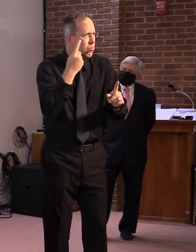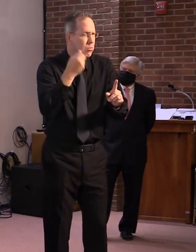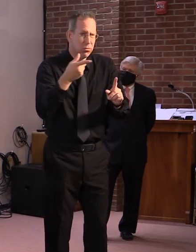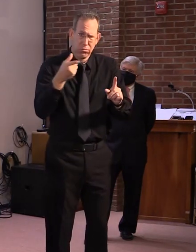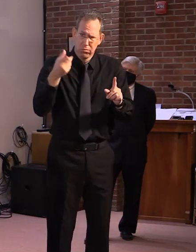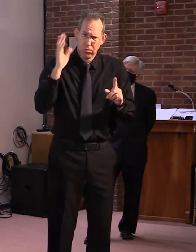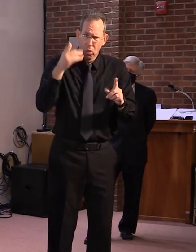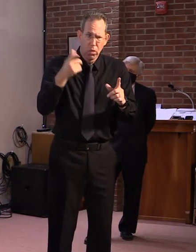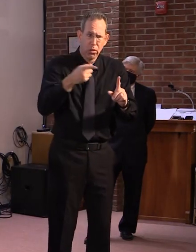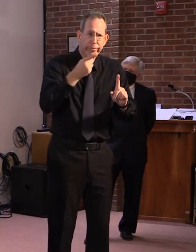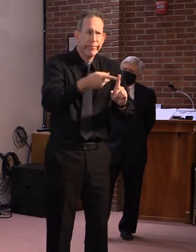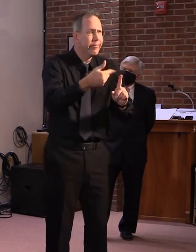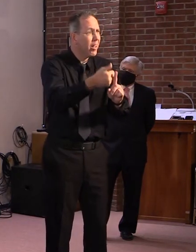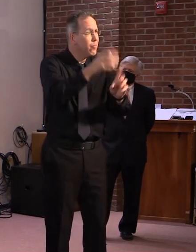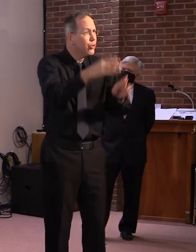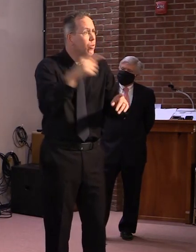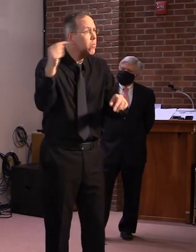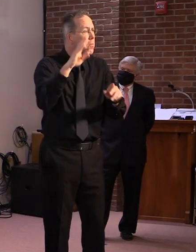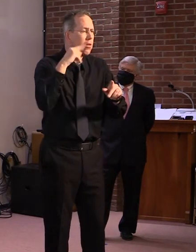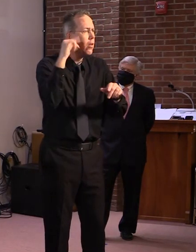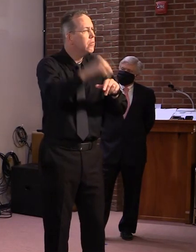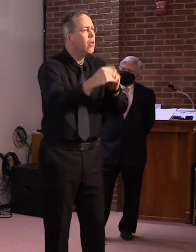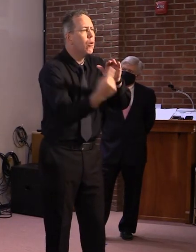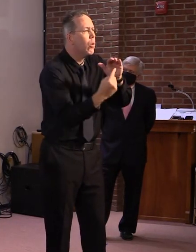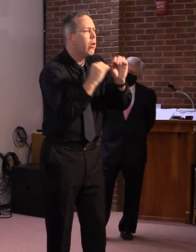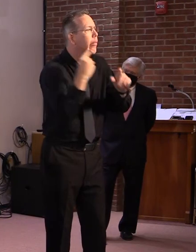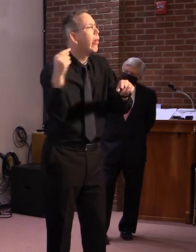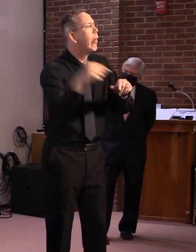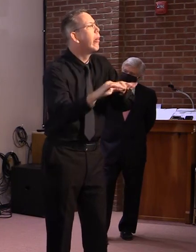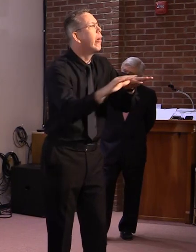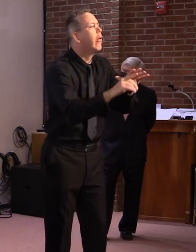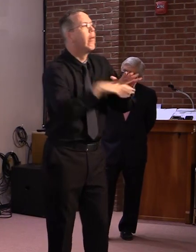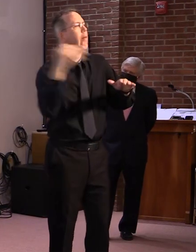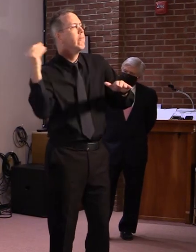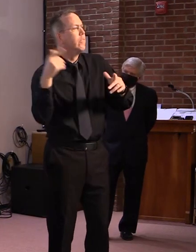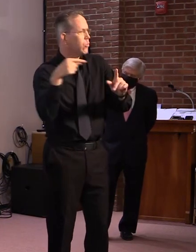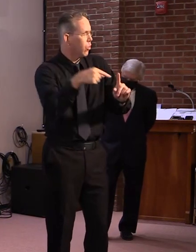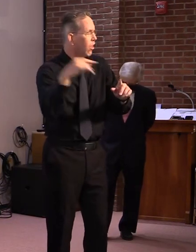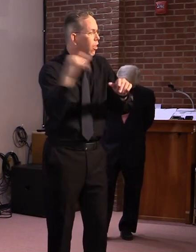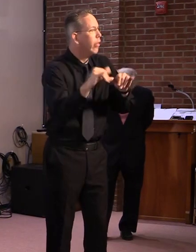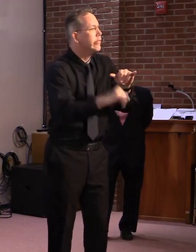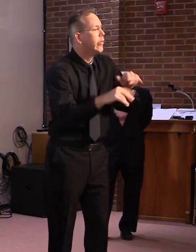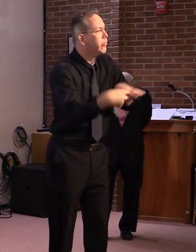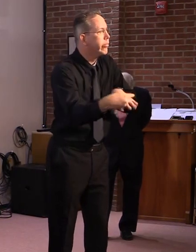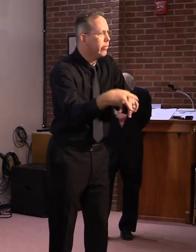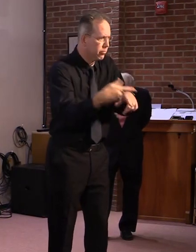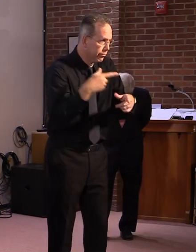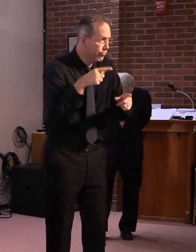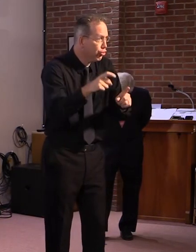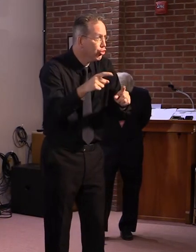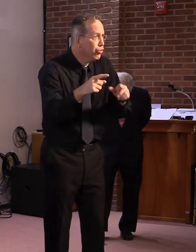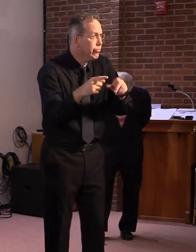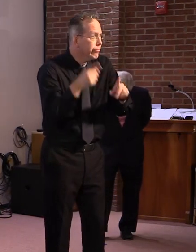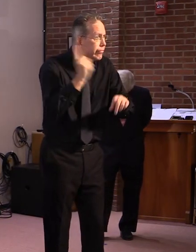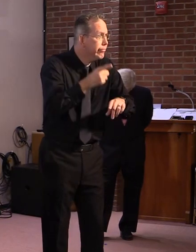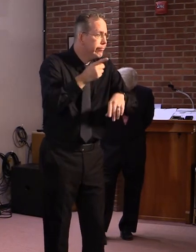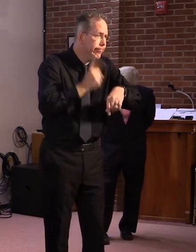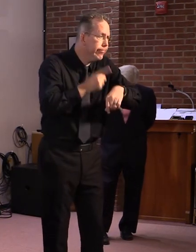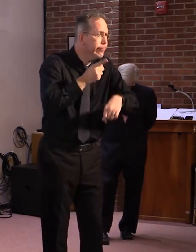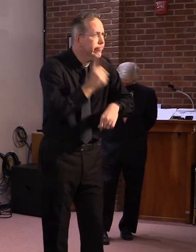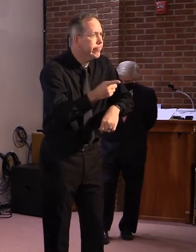are coming from some of those affected communities, which again is concerning for everyone involved.